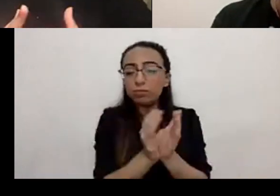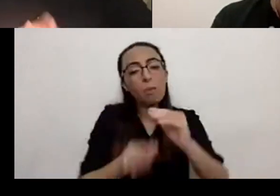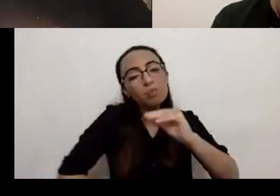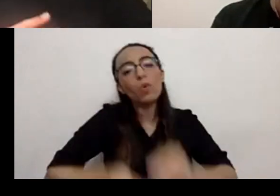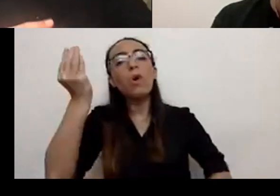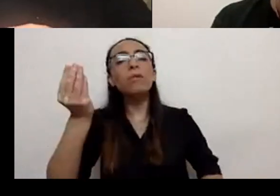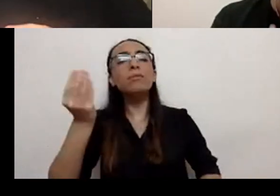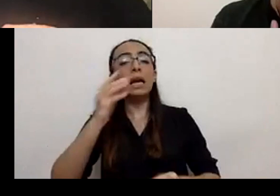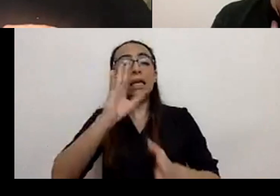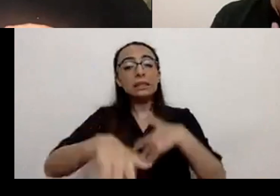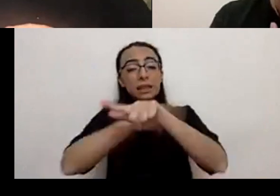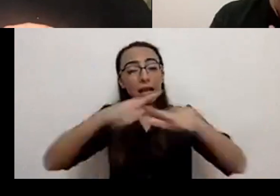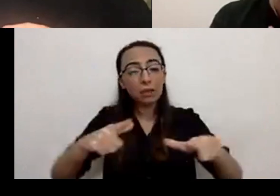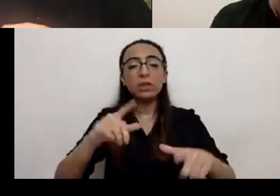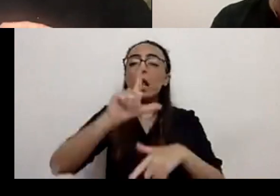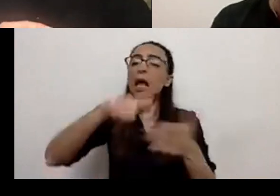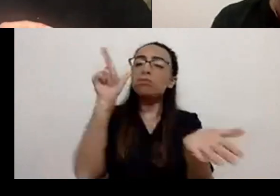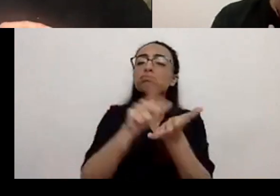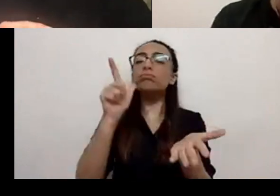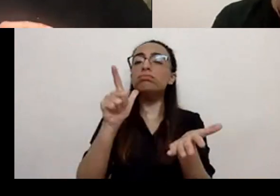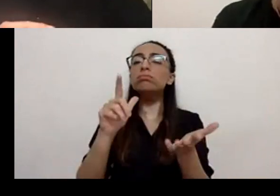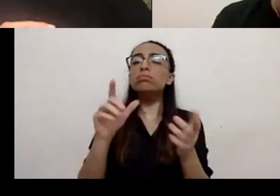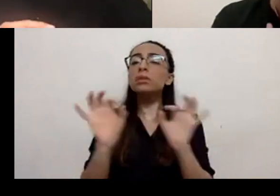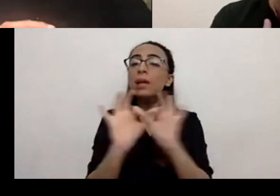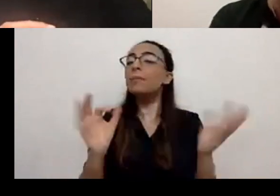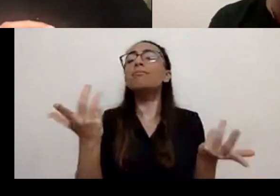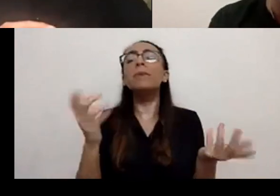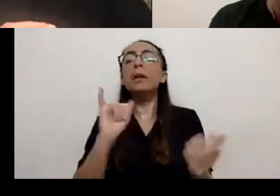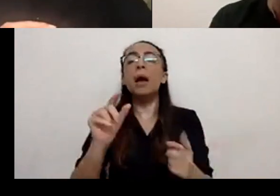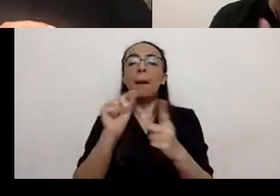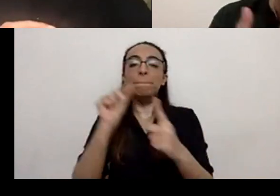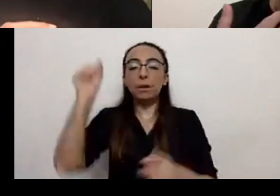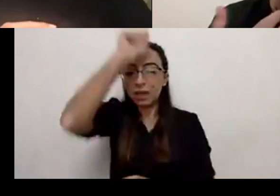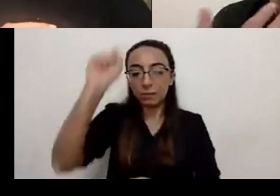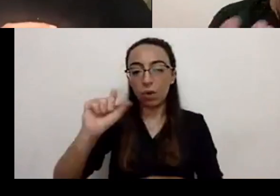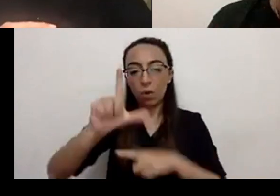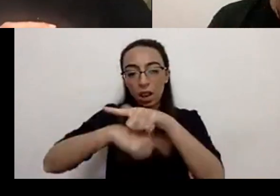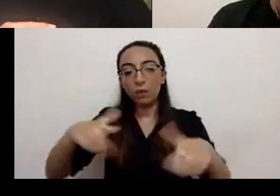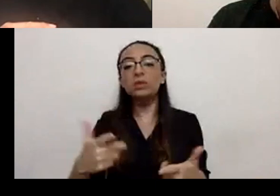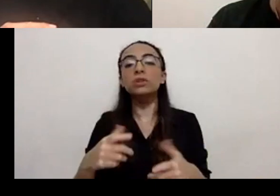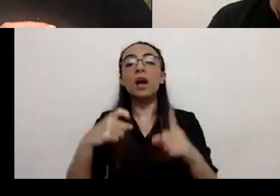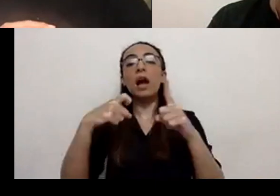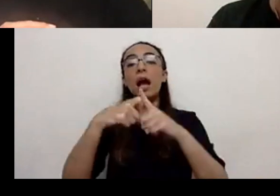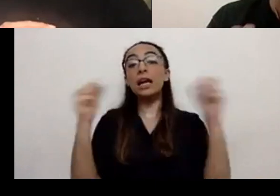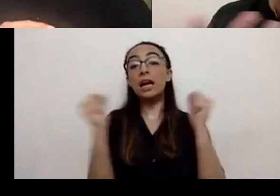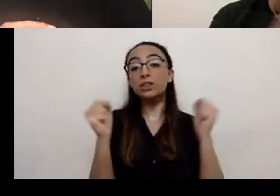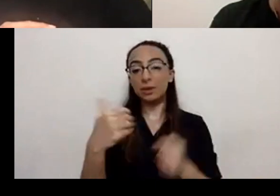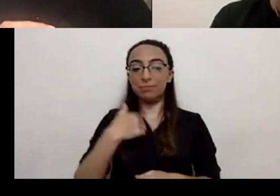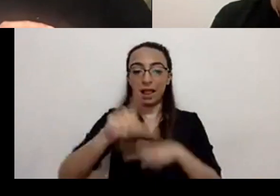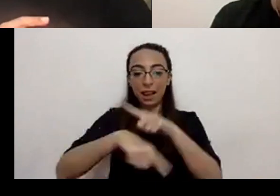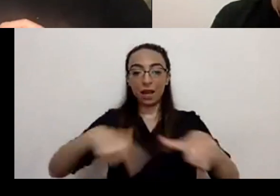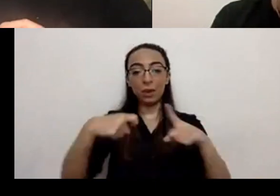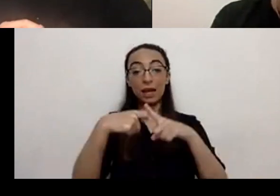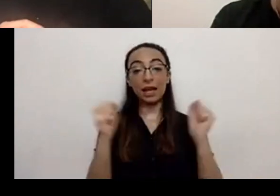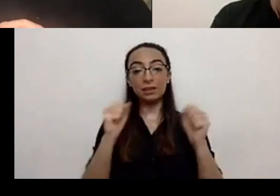sign language as one of the languages of this country, as Punjabi is, as Kashmiri is. Kashmiri is my my language,